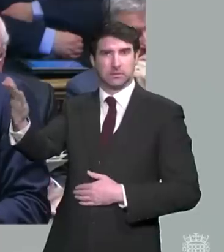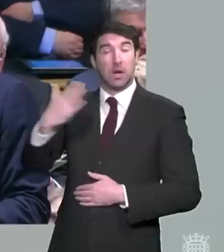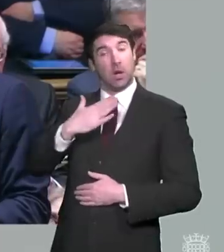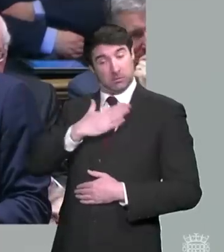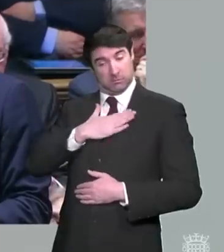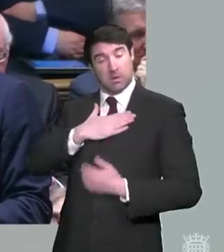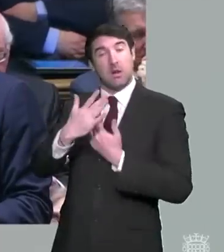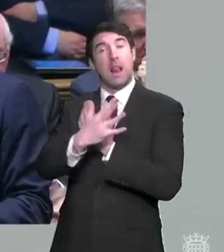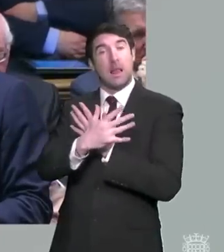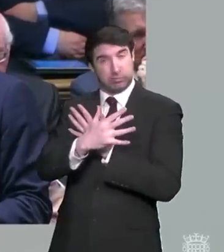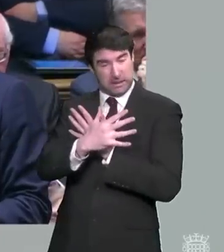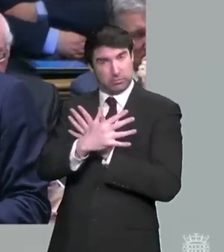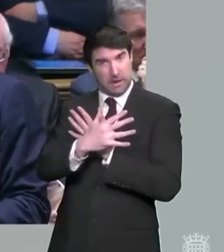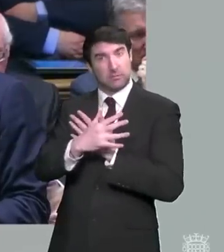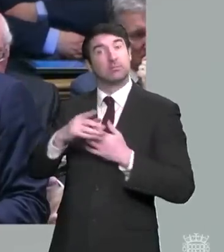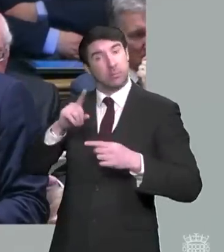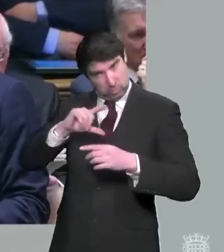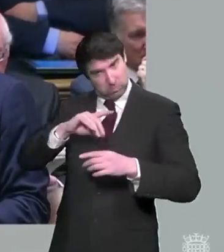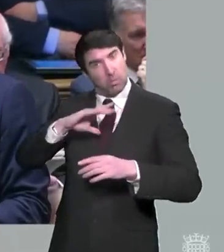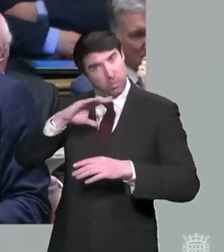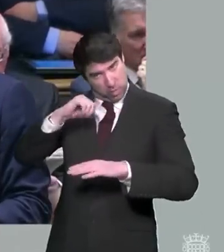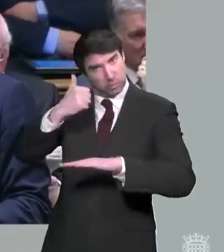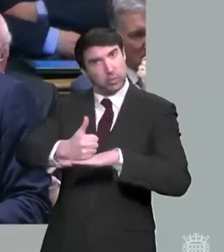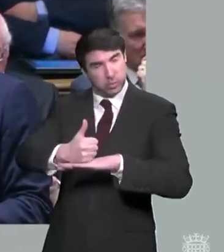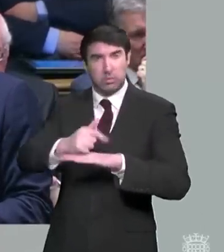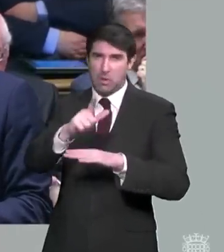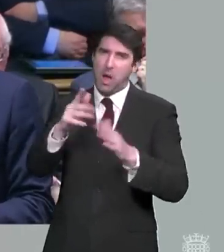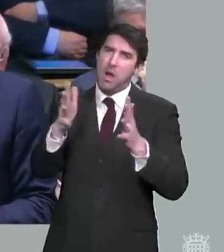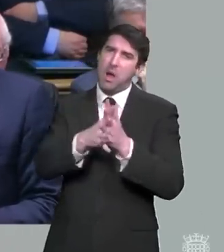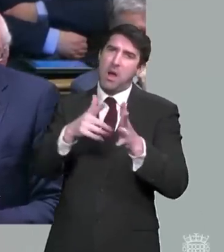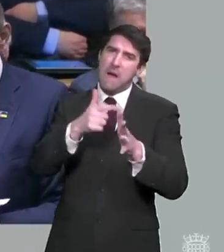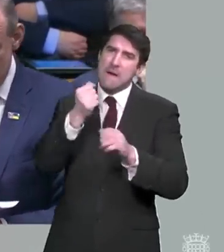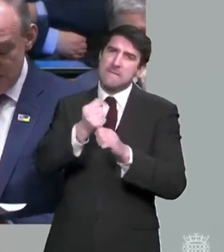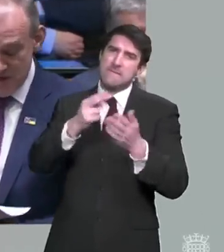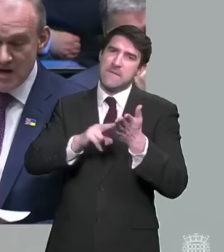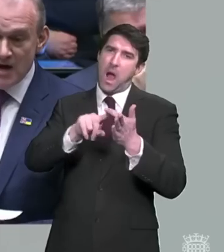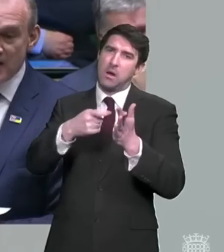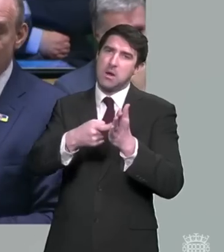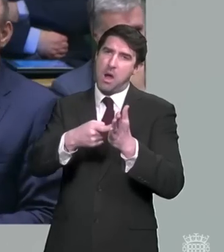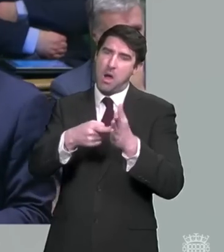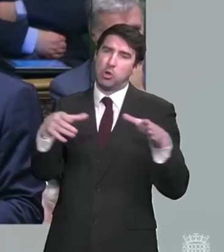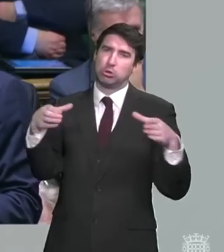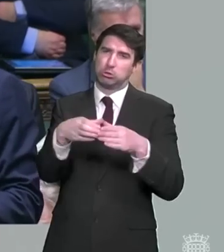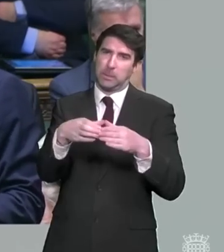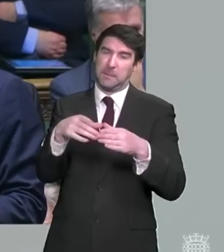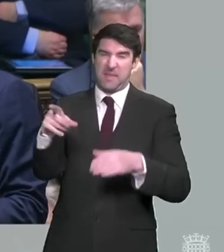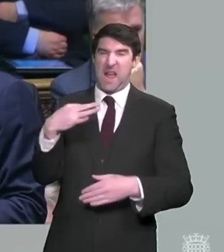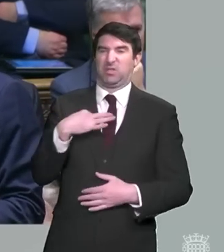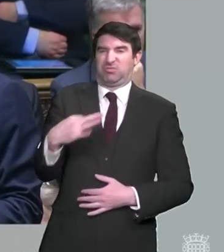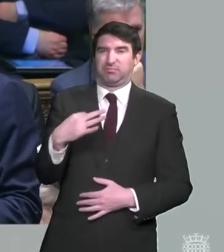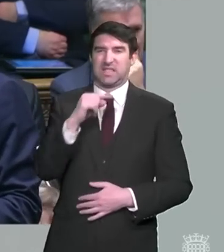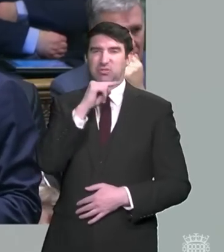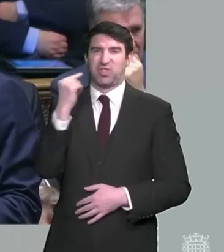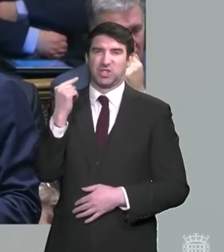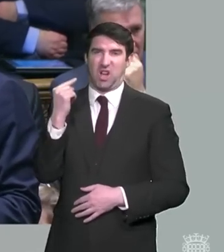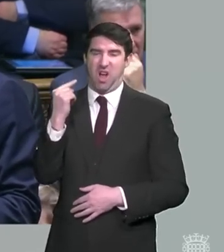by prescribing the Wagner mercenary group. They are doing Putin's bidding, carrying out atrocities against